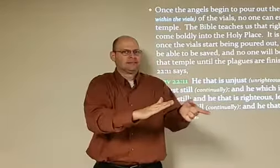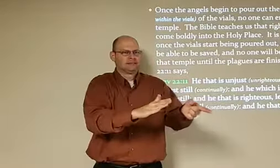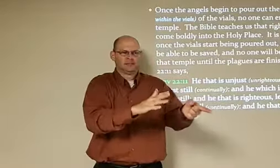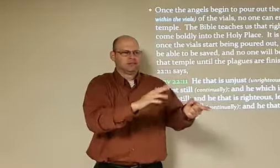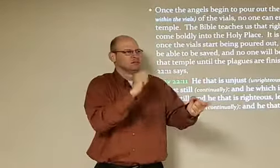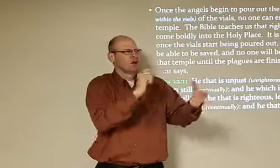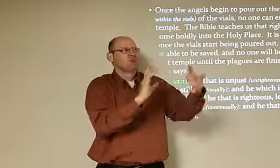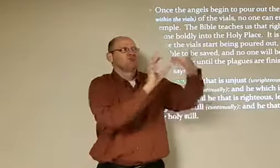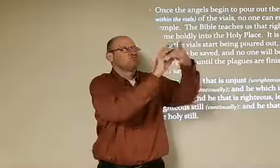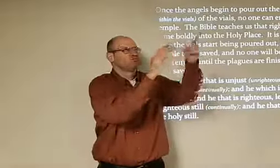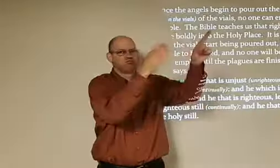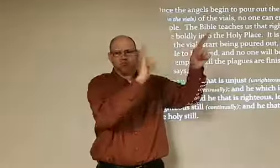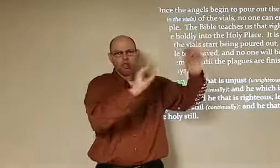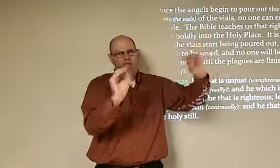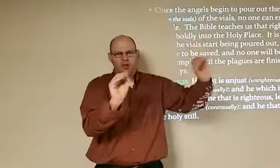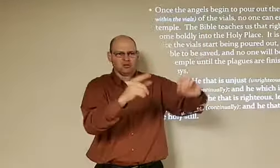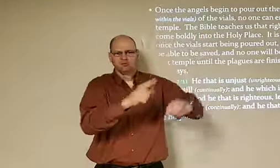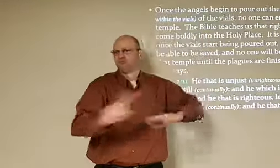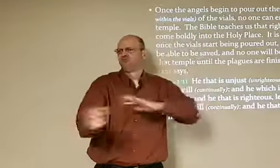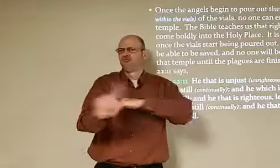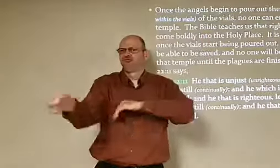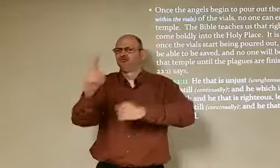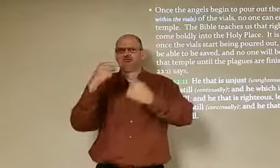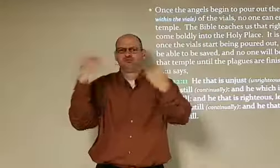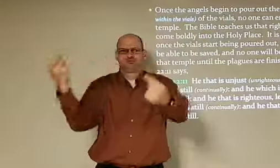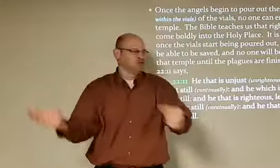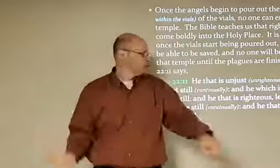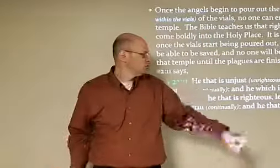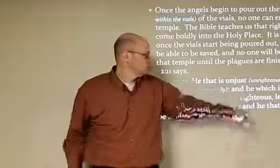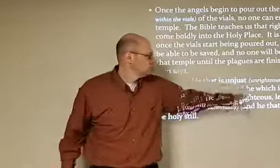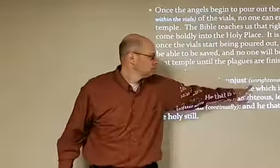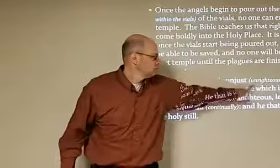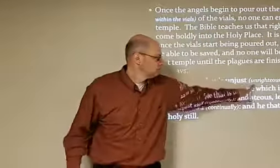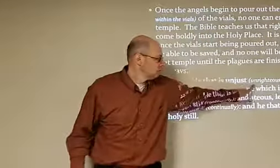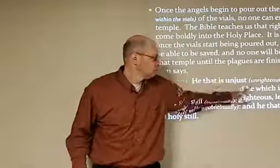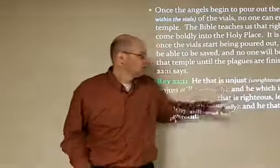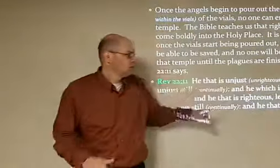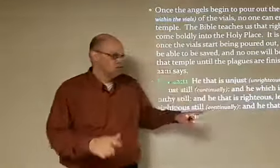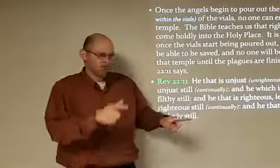They're not righteous. They're not holy. You know, they're wanderers. They're full of sin.